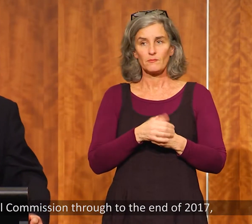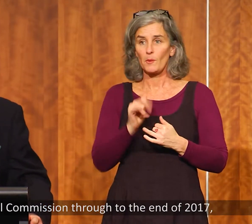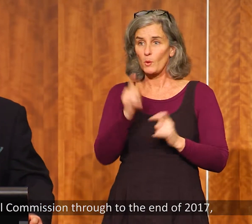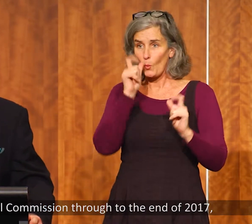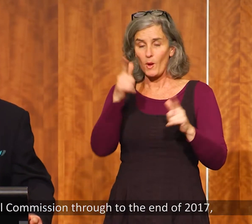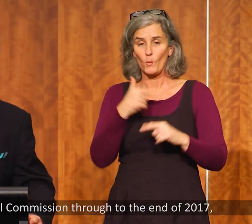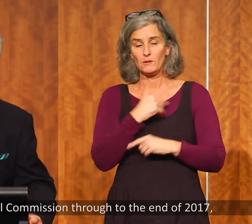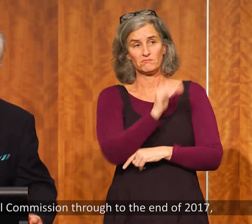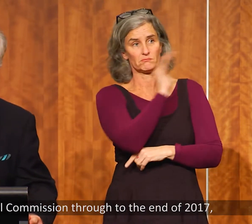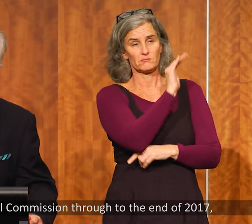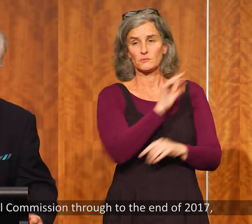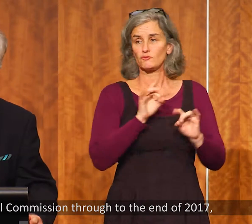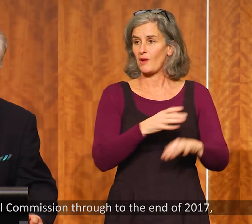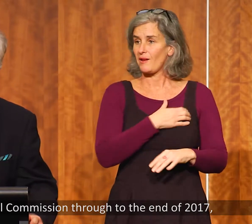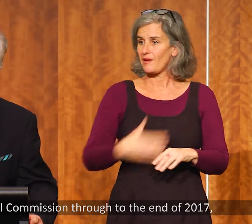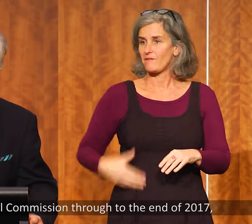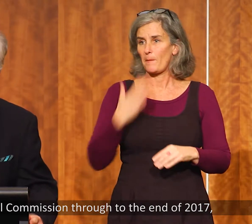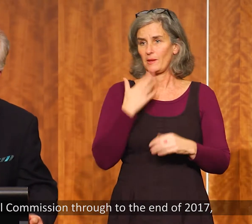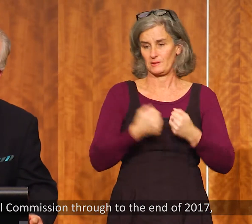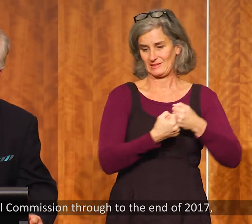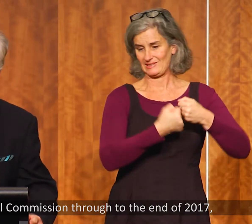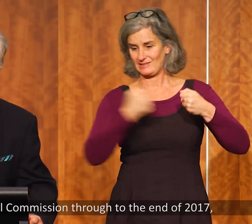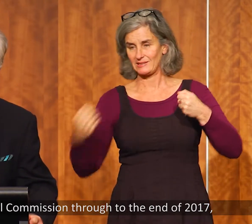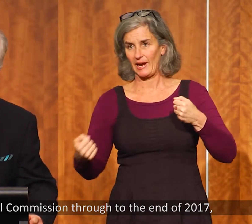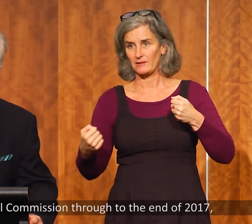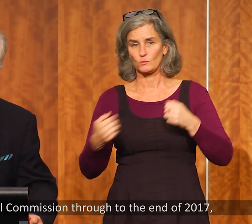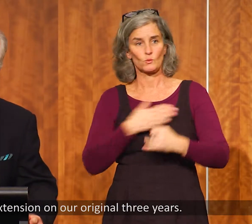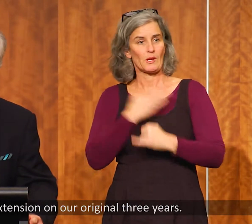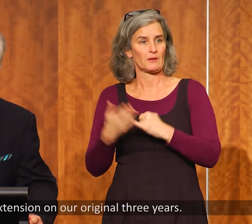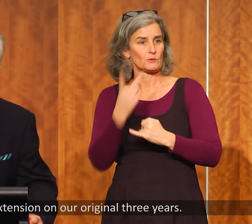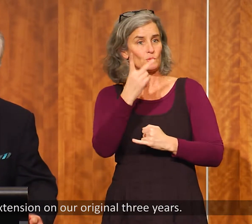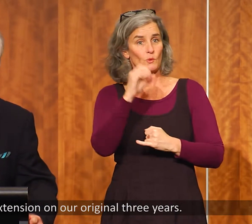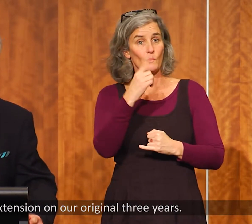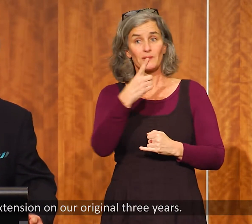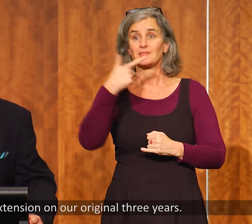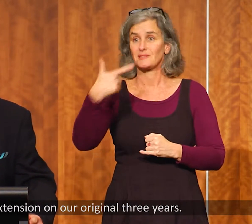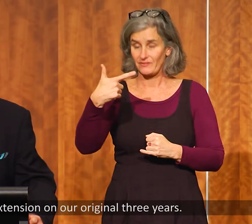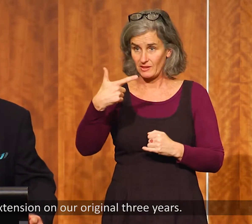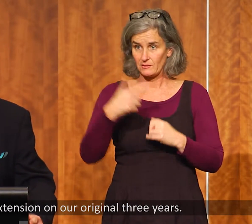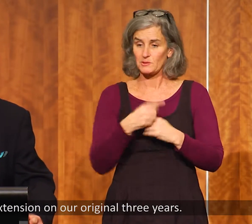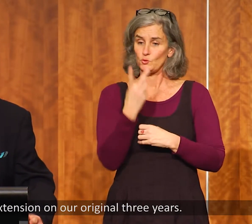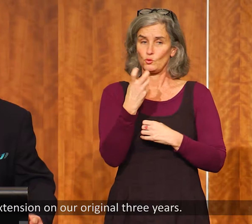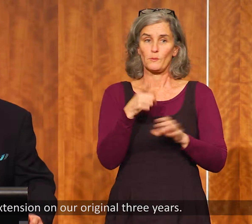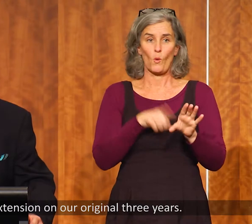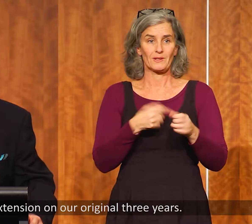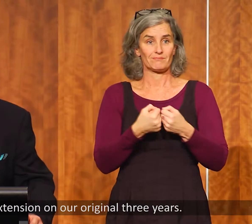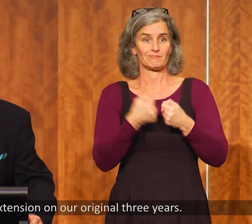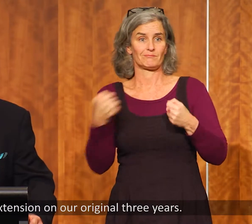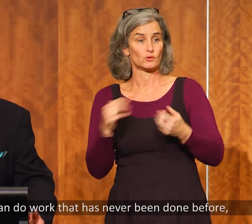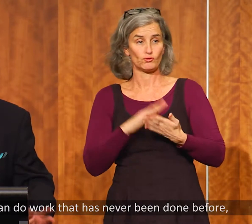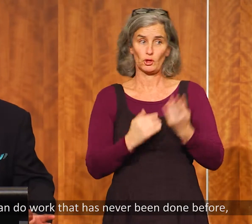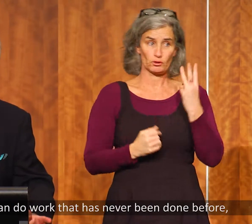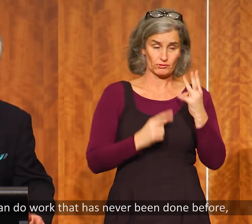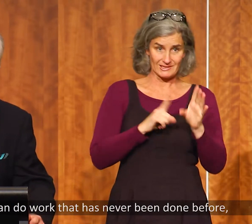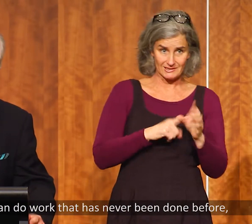extend the Royal Commission through to the end of 2017, a 2-year extension on our original 3 years.